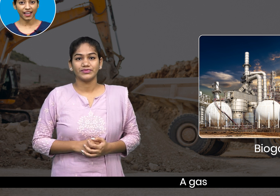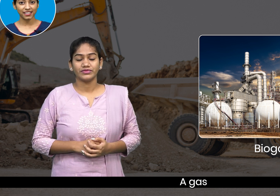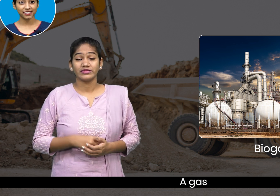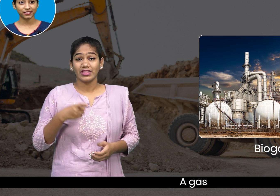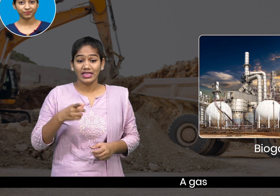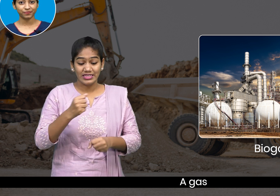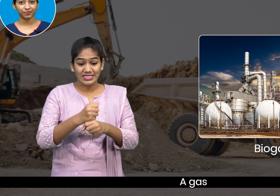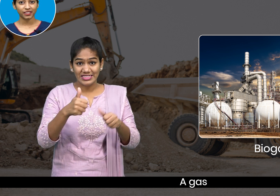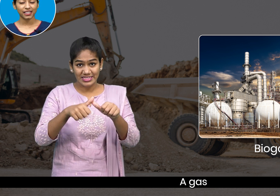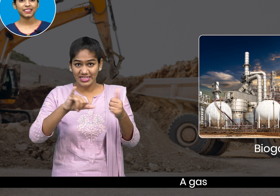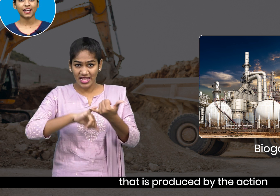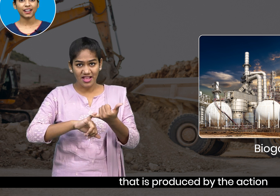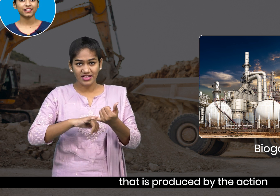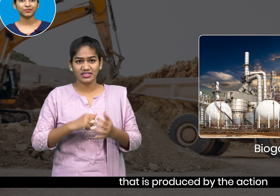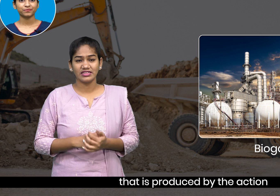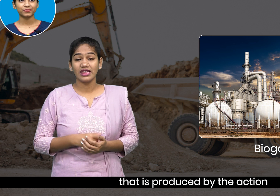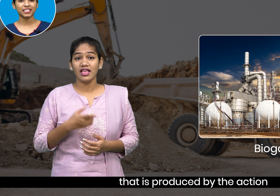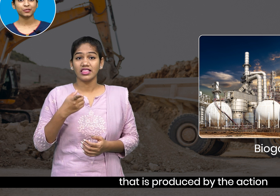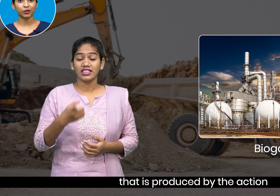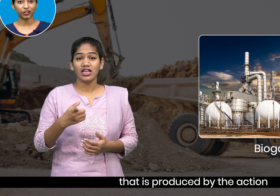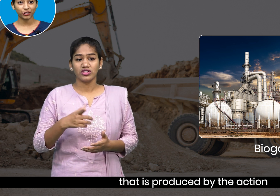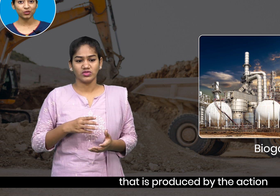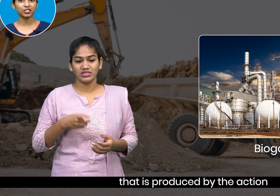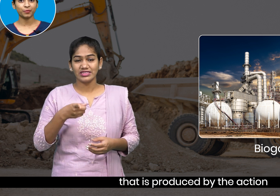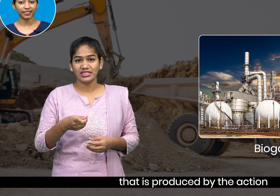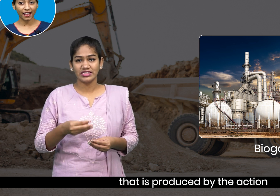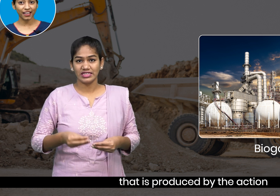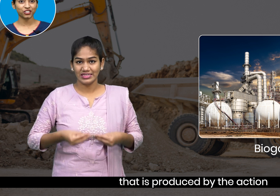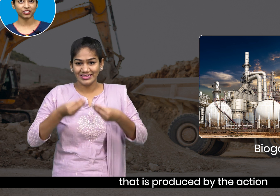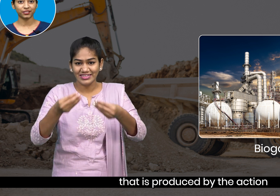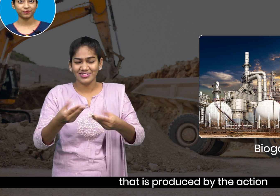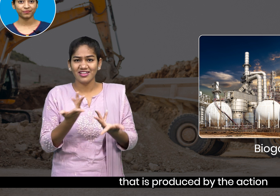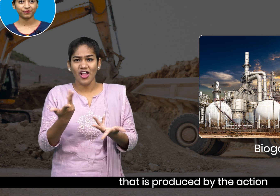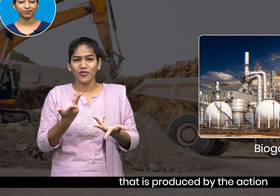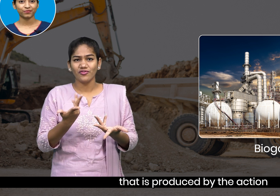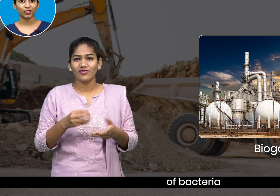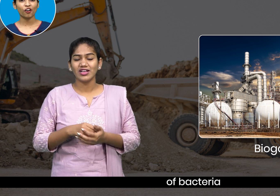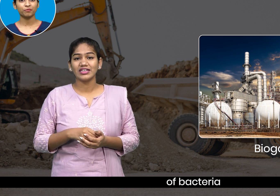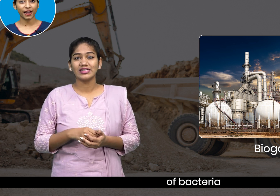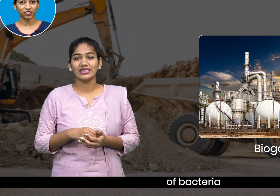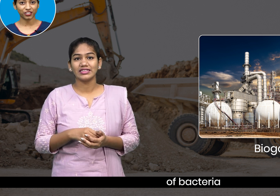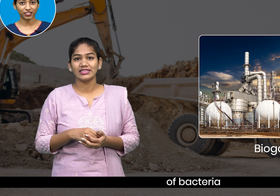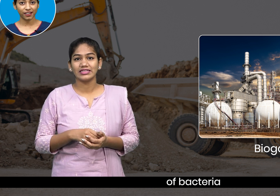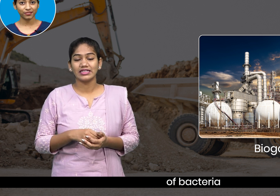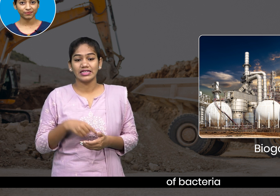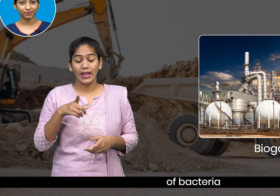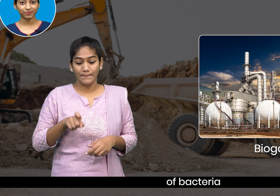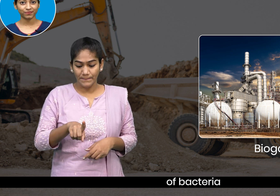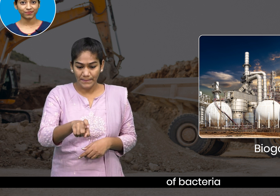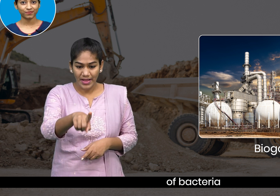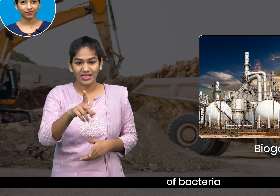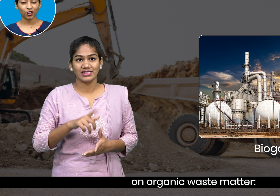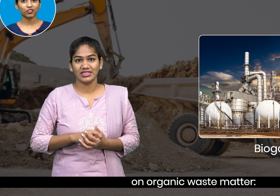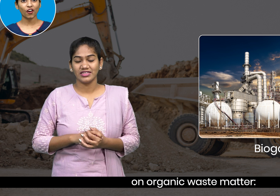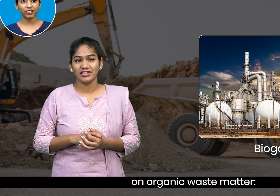a gas that is produced by the action of bacteria